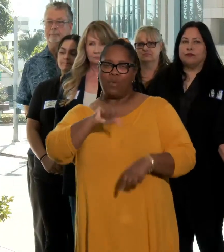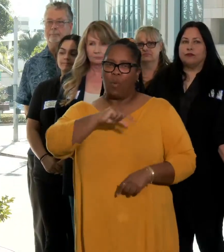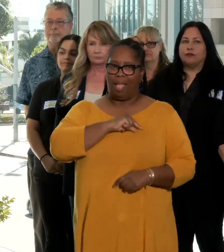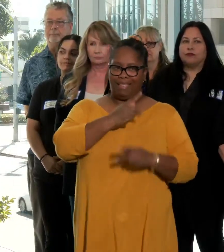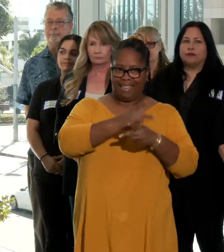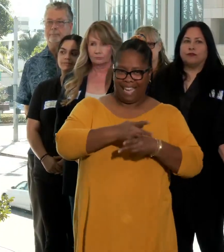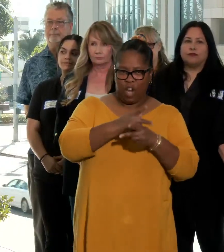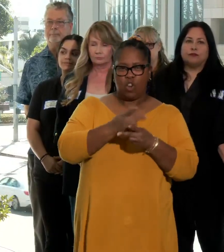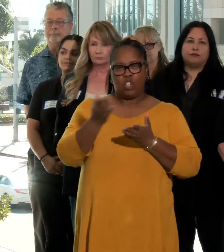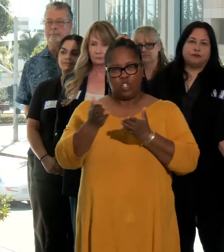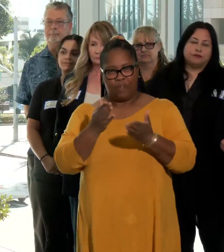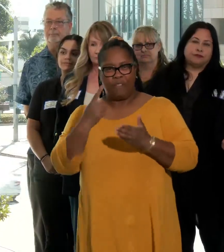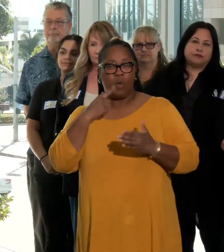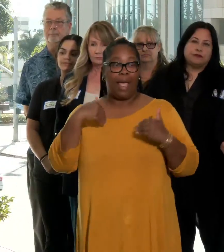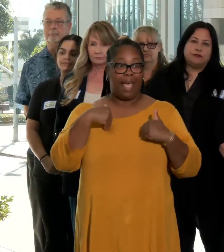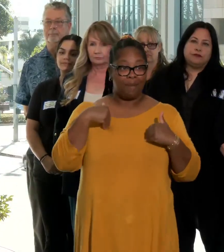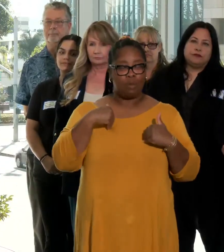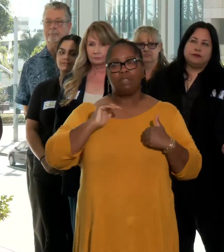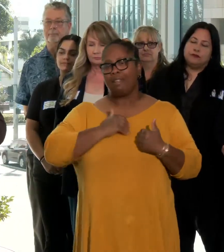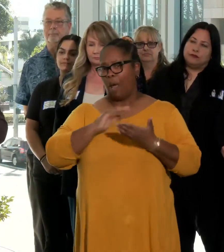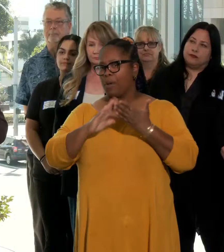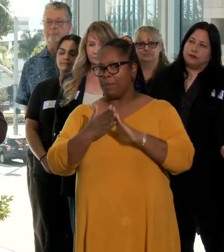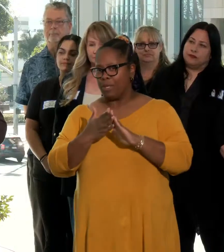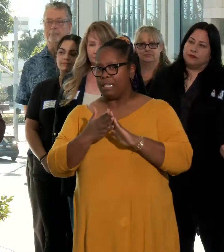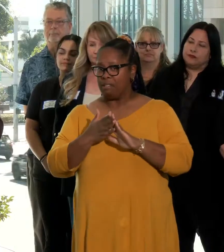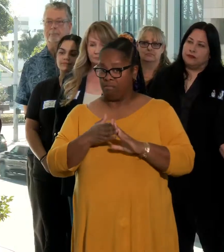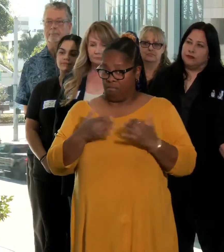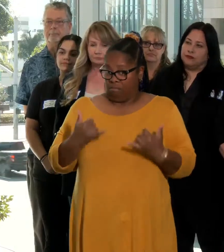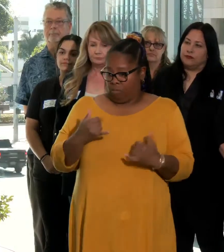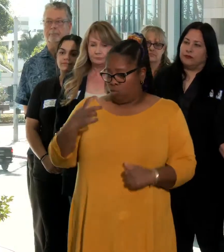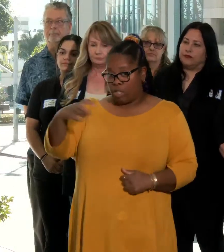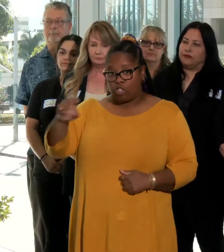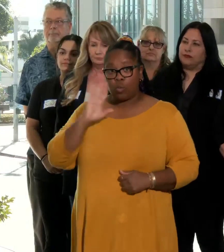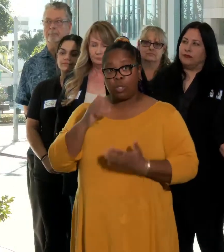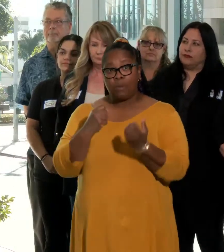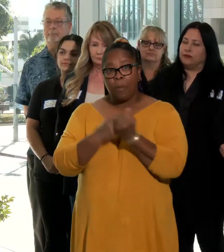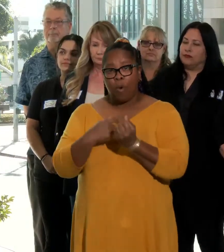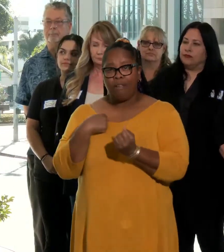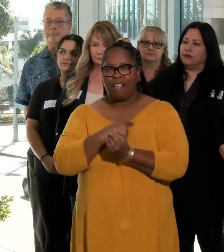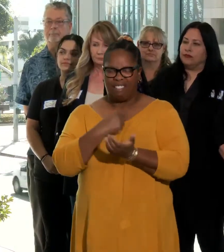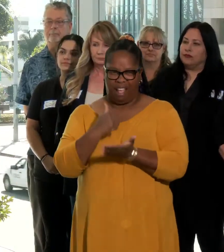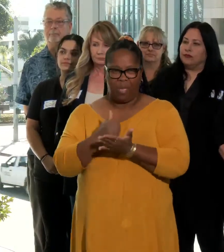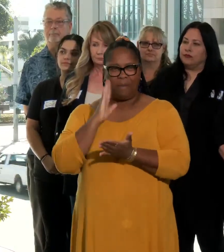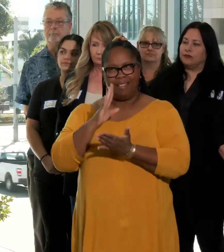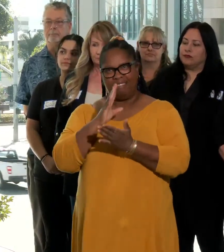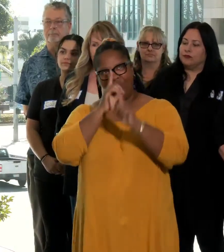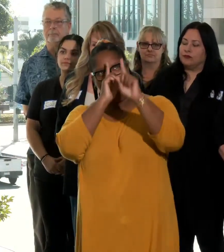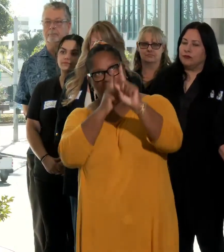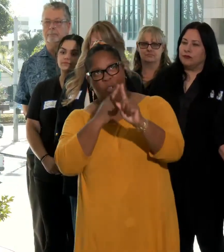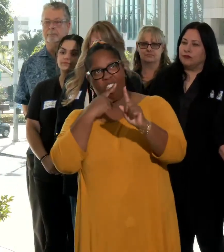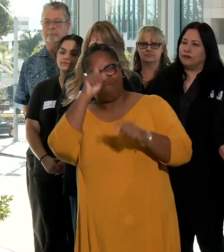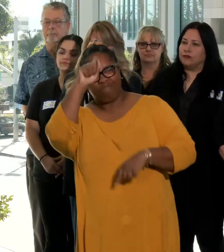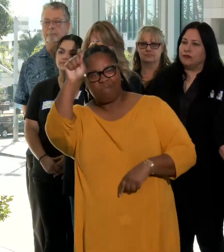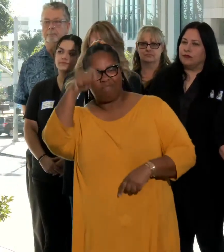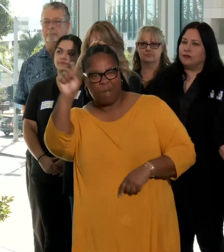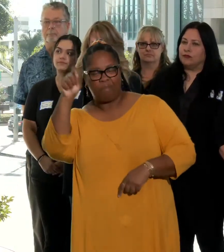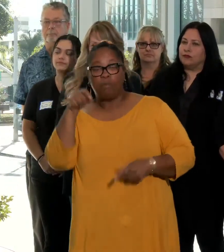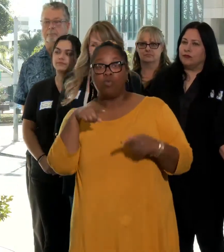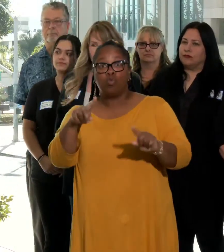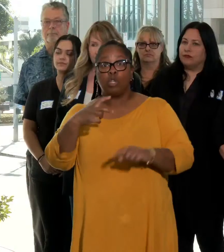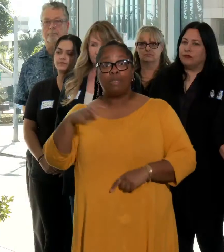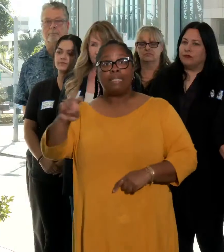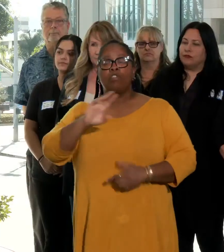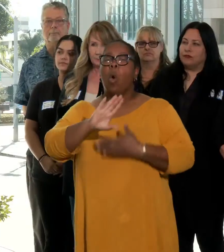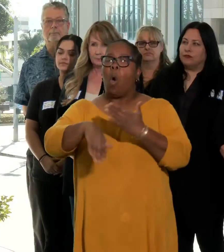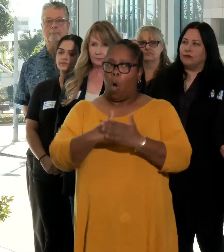the animals and the communities that we serve. This transition will support us in achieving our goals. And during this transition, all